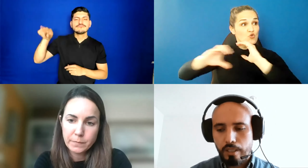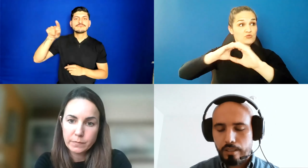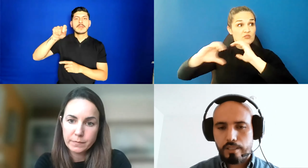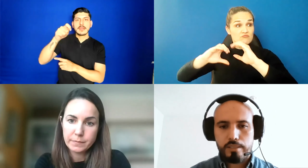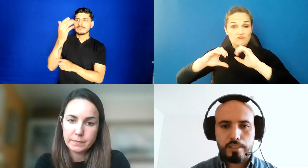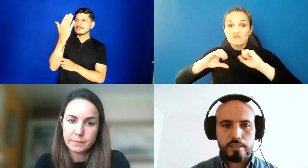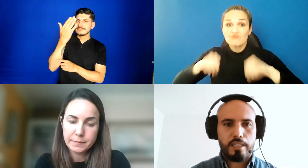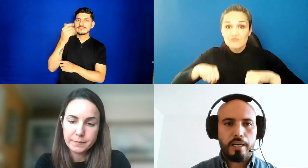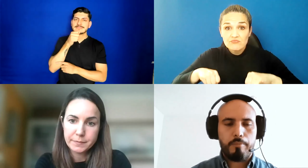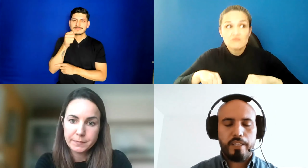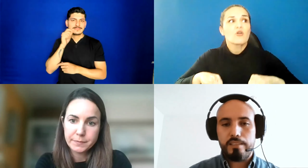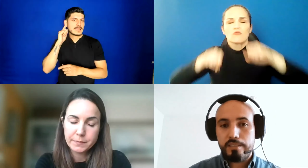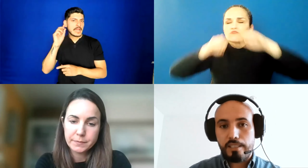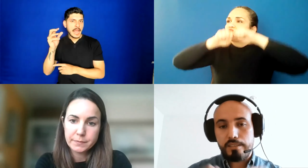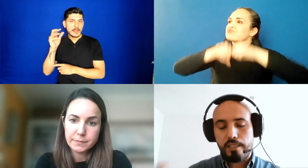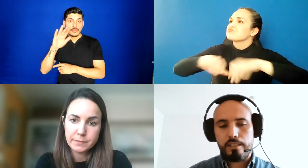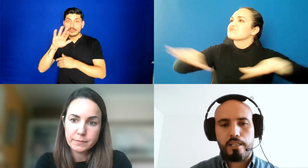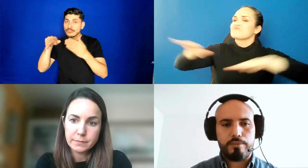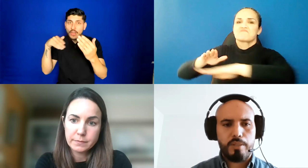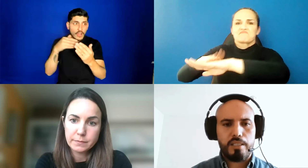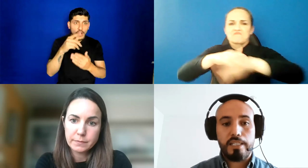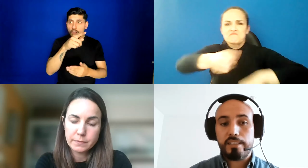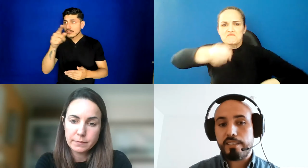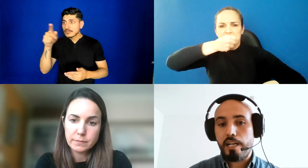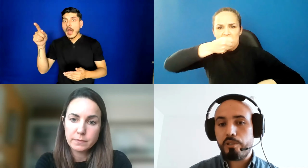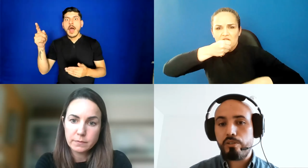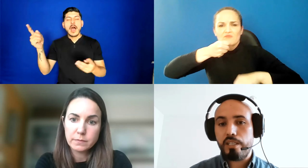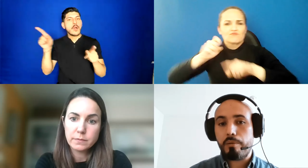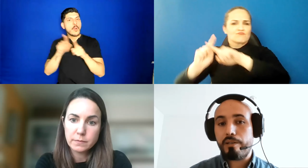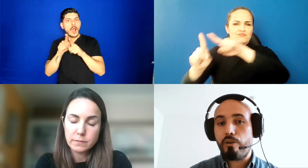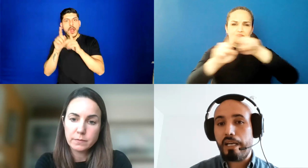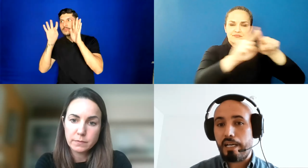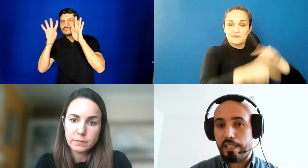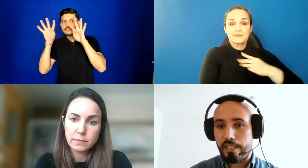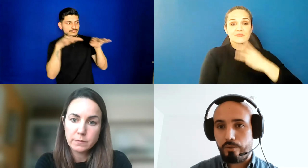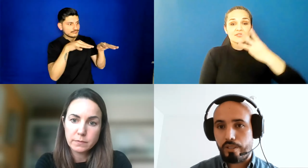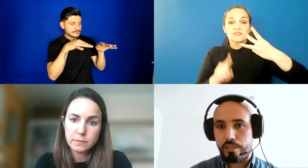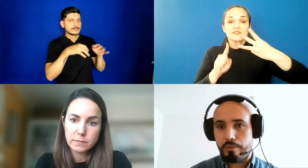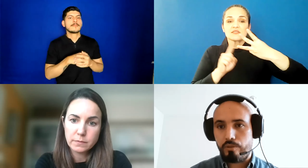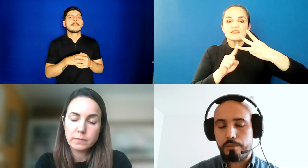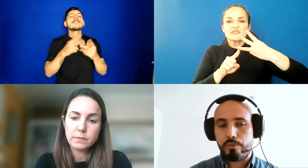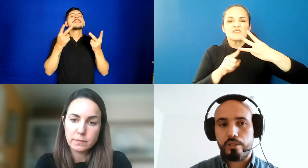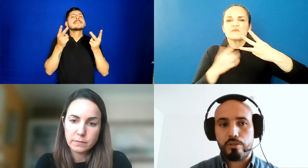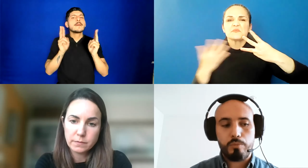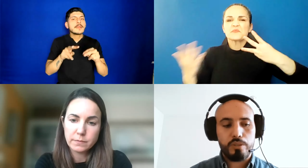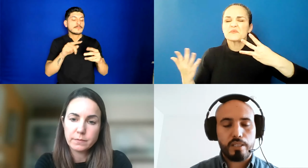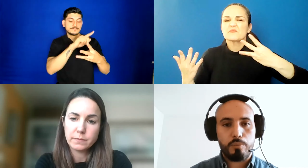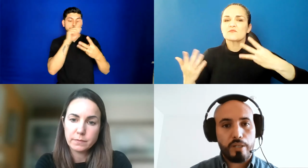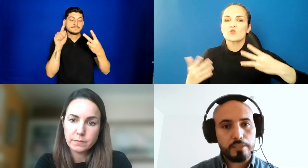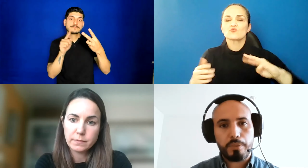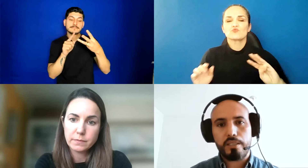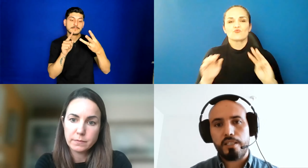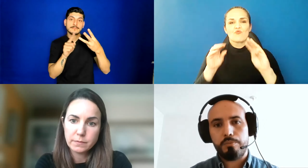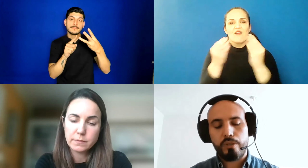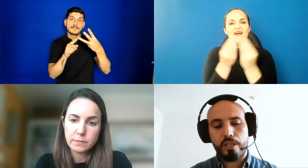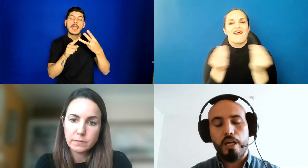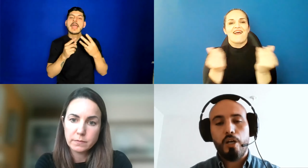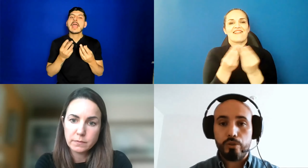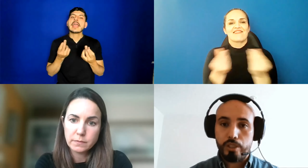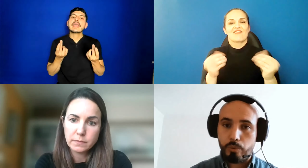secondary education. All this was done thanks to the family's involvement.